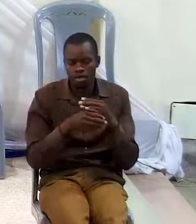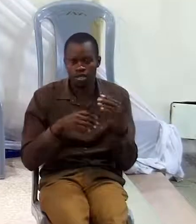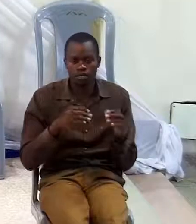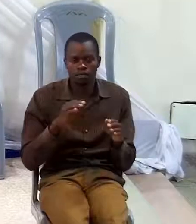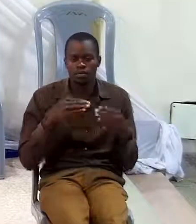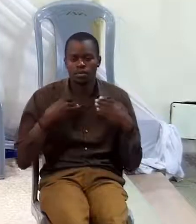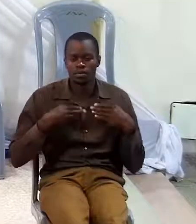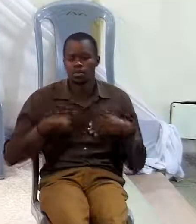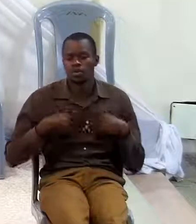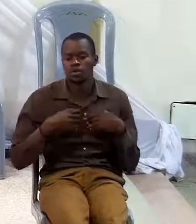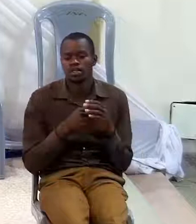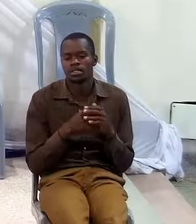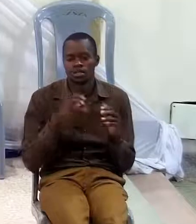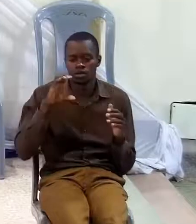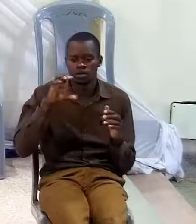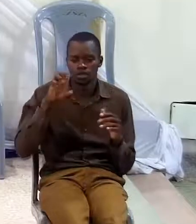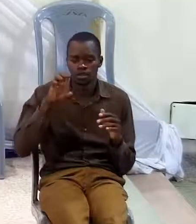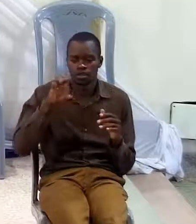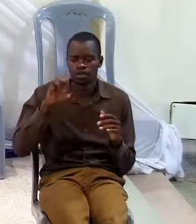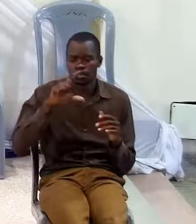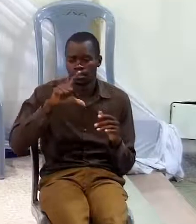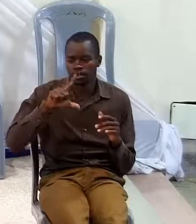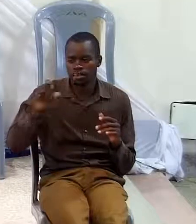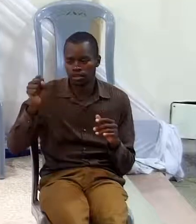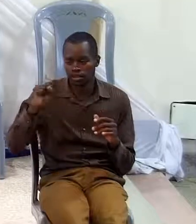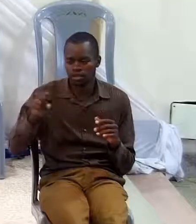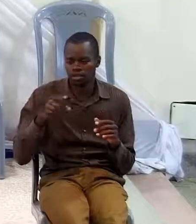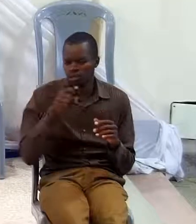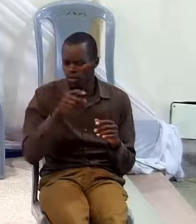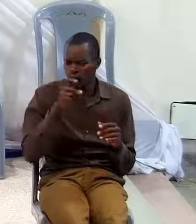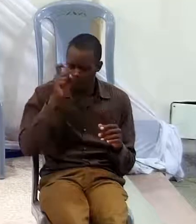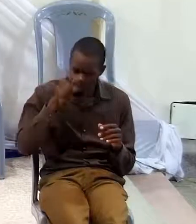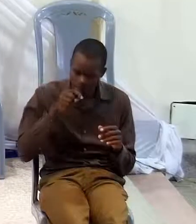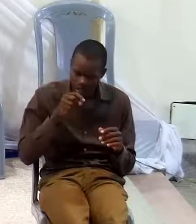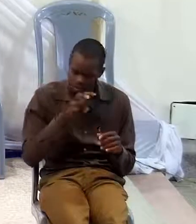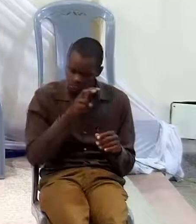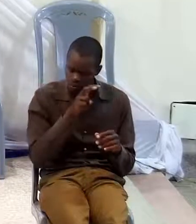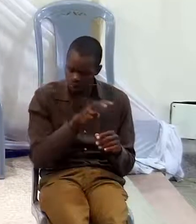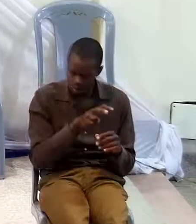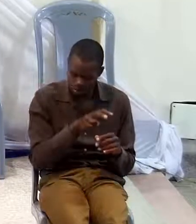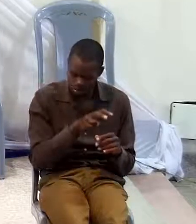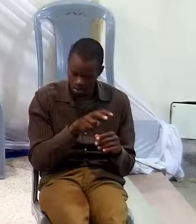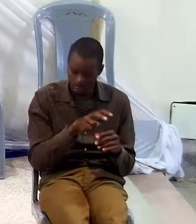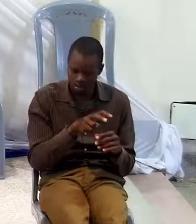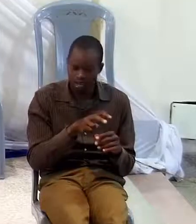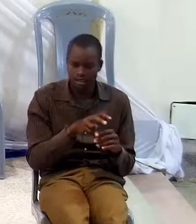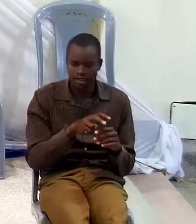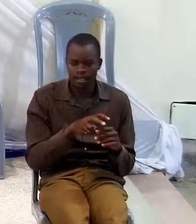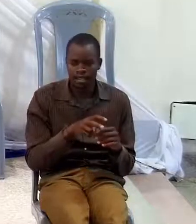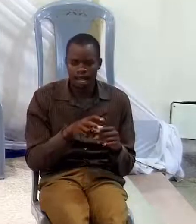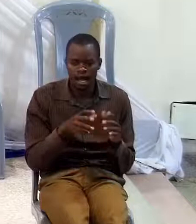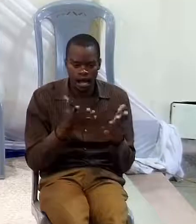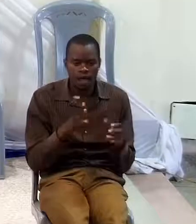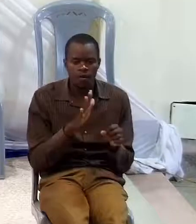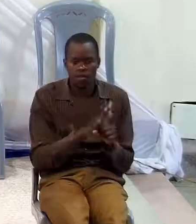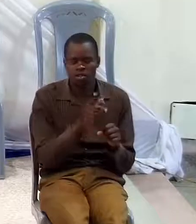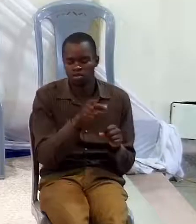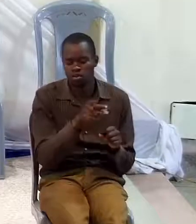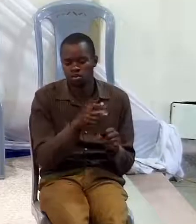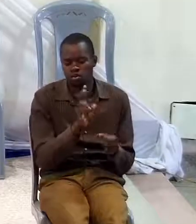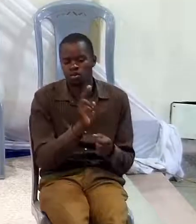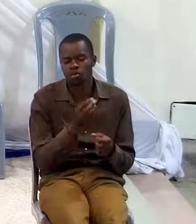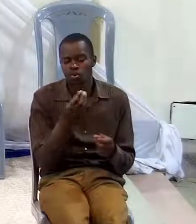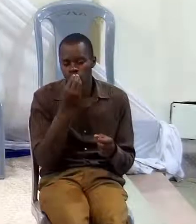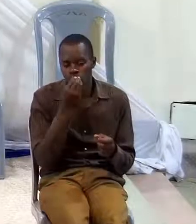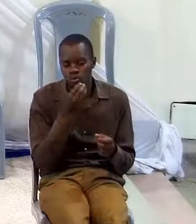must watch on the quantities of the plant-based proteins that you are consuming, and also the